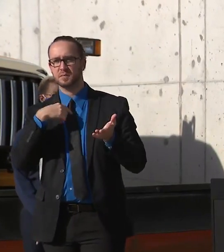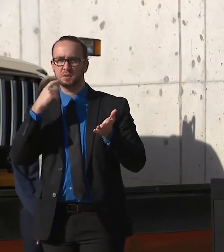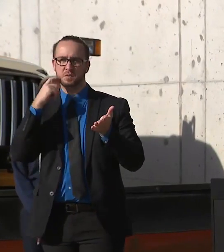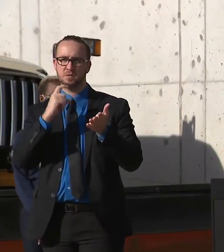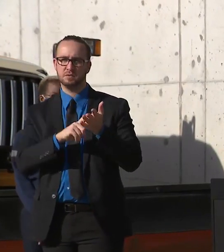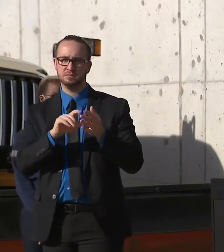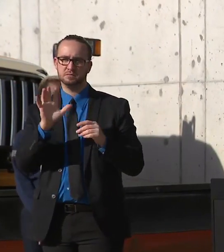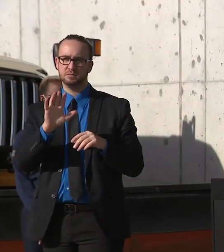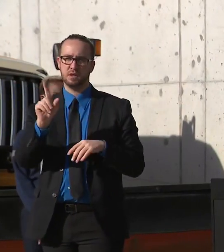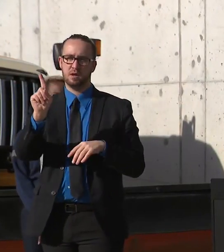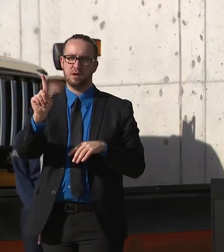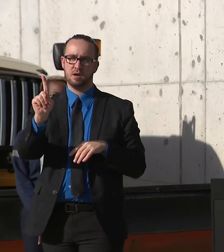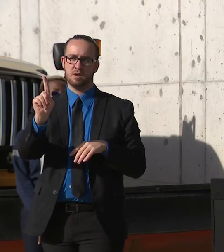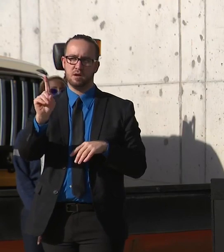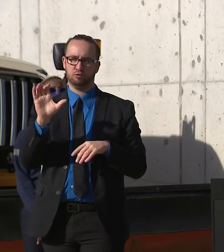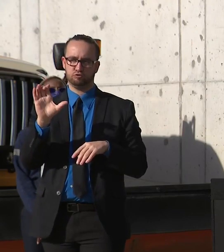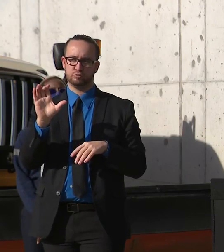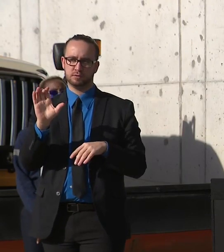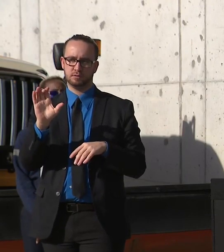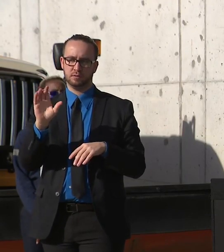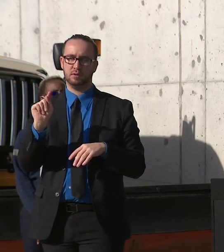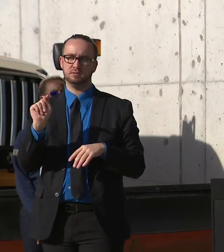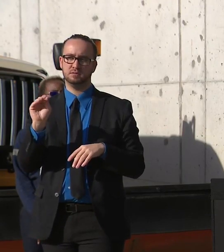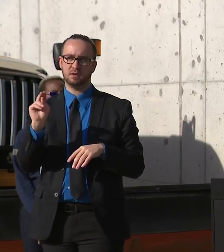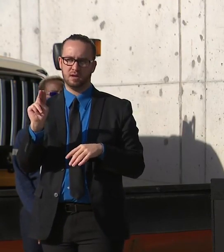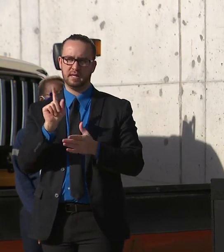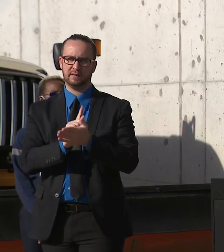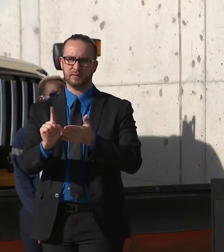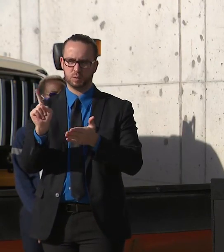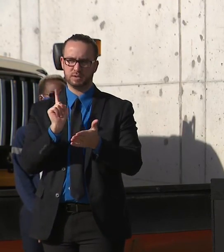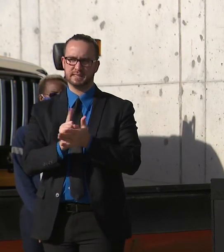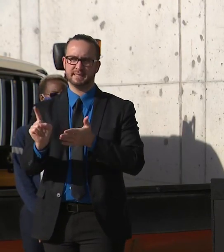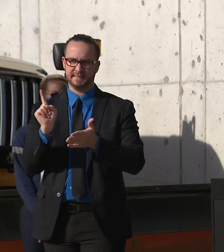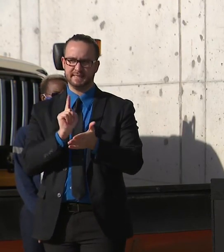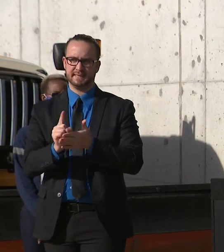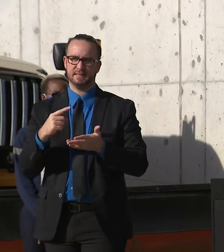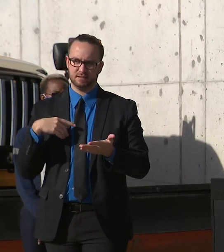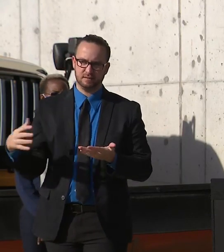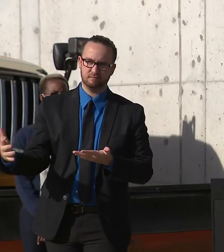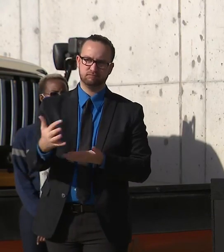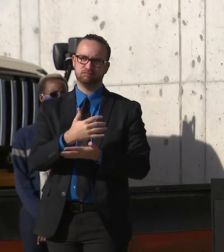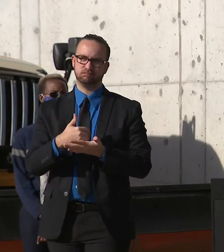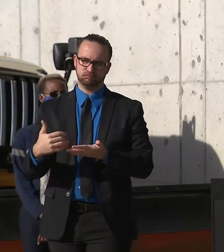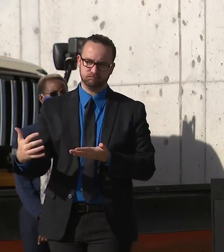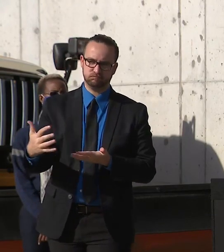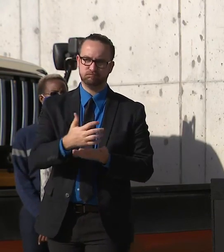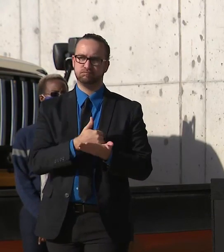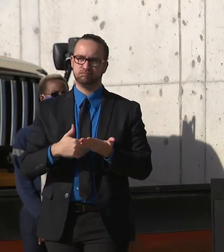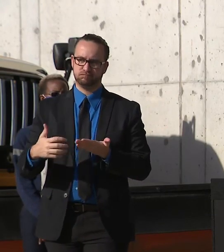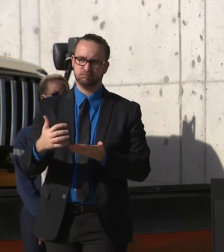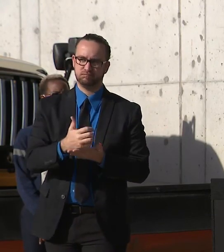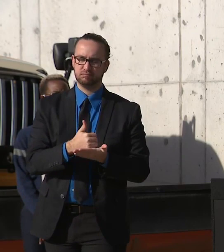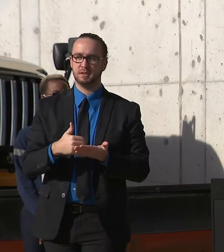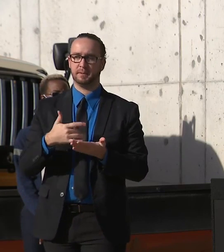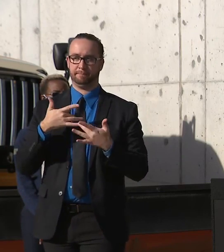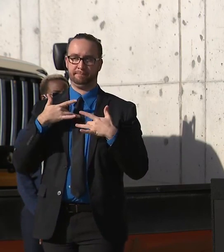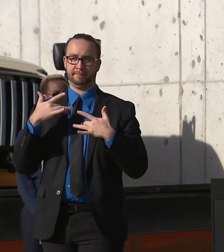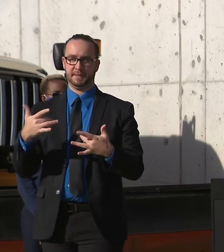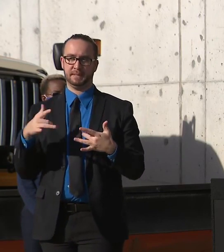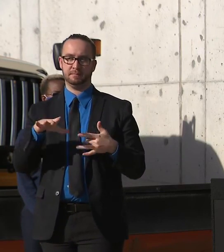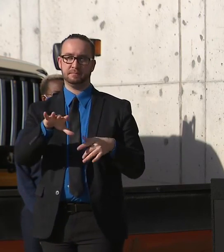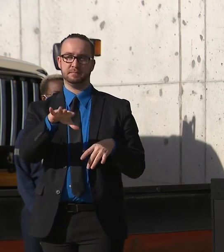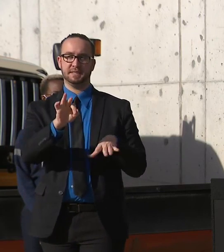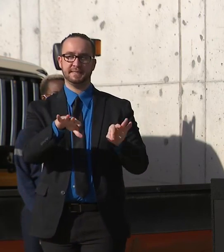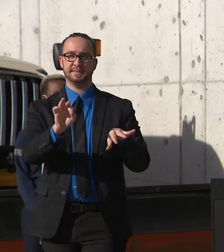week that's been collected. Normally, when we do curbside collections, we're looking at more 100 tons a day. So it